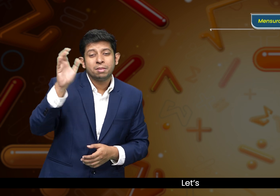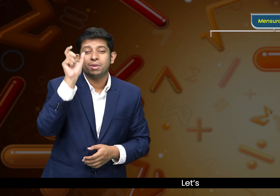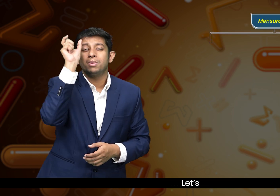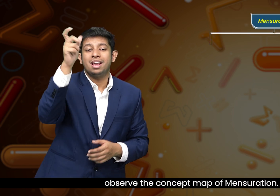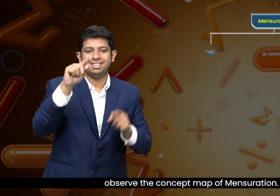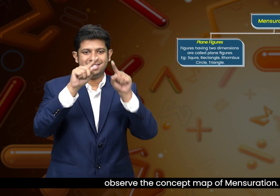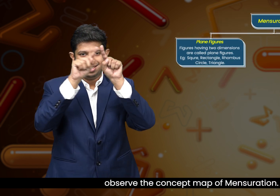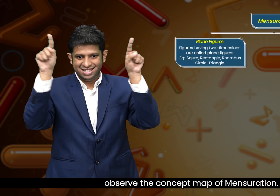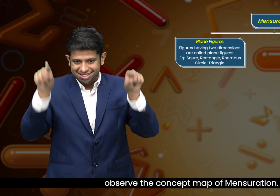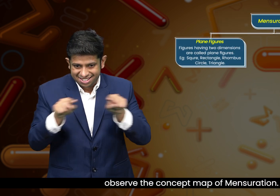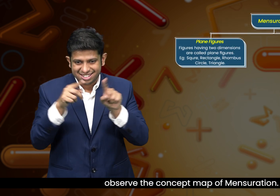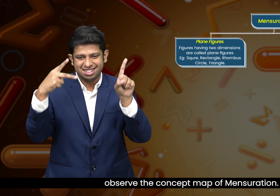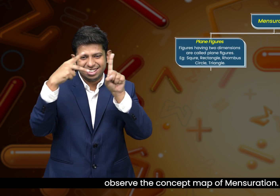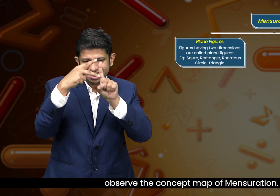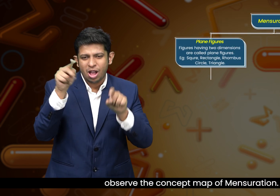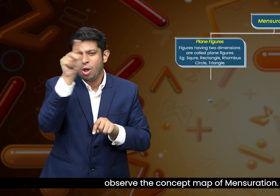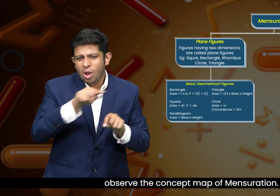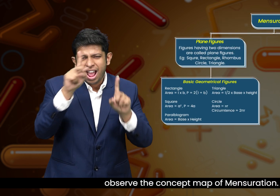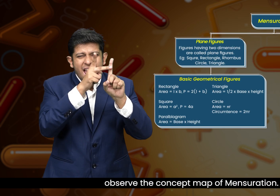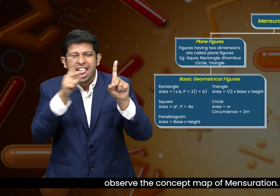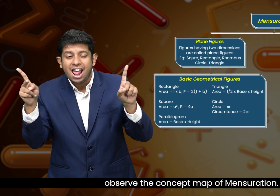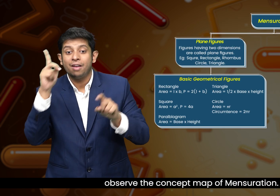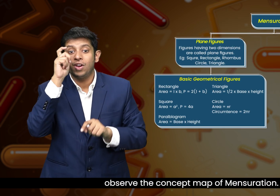Let's observe the concept map of mensuration.